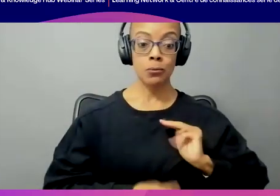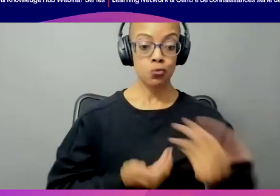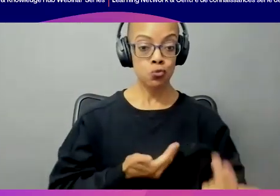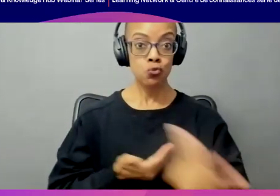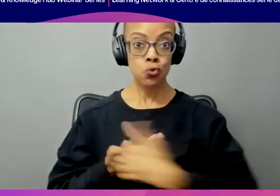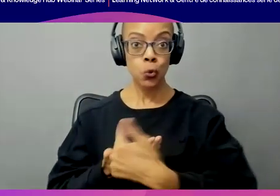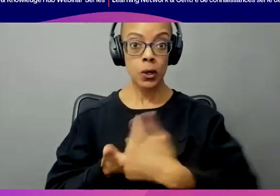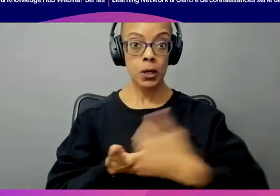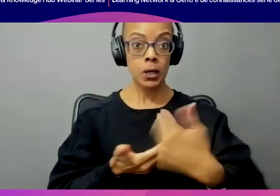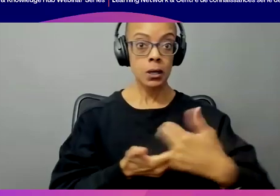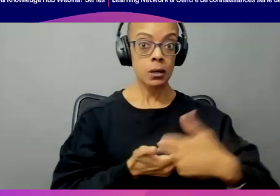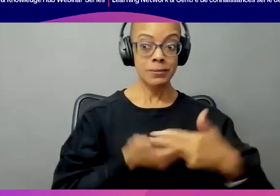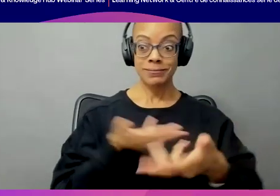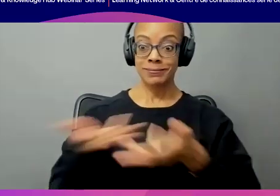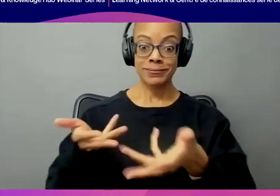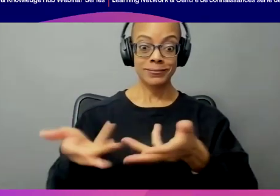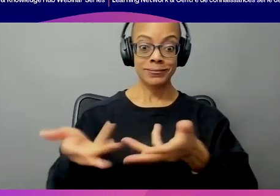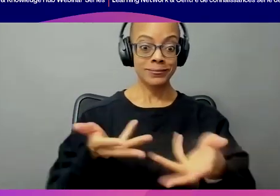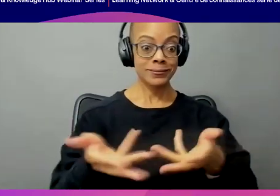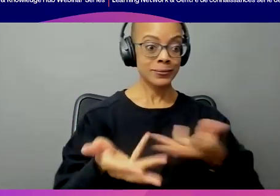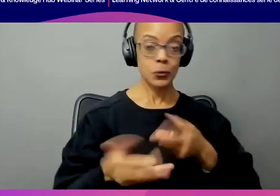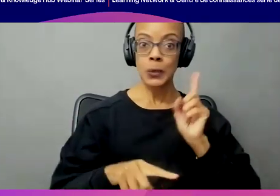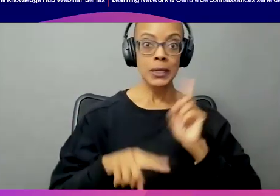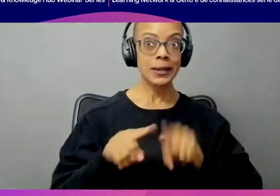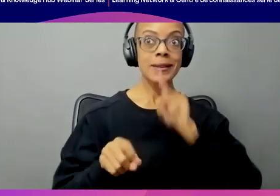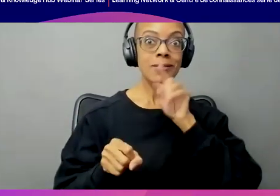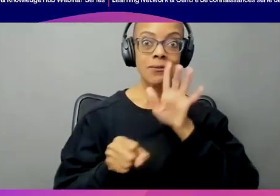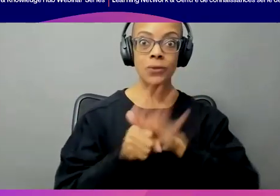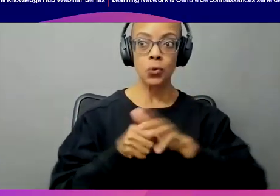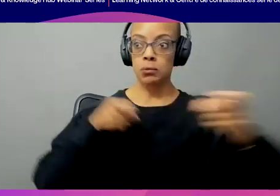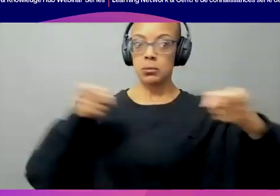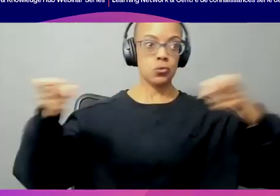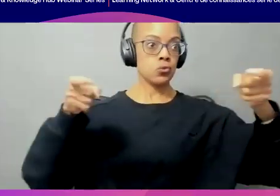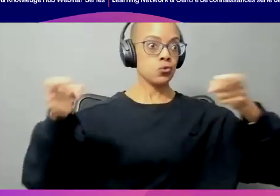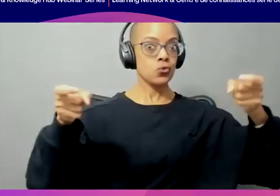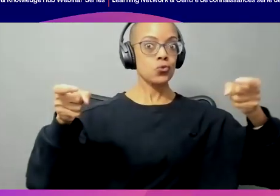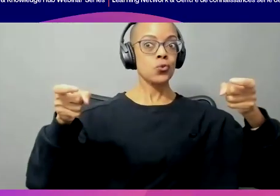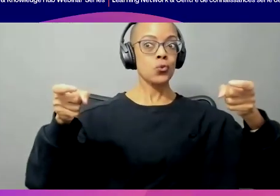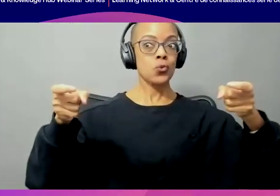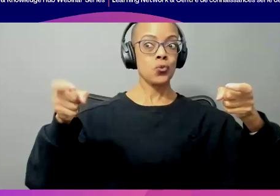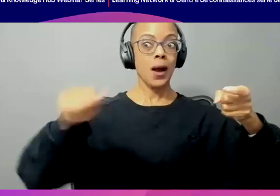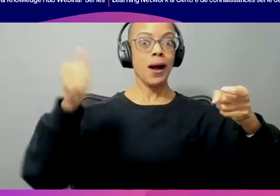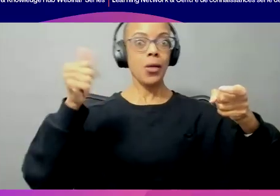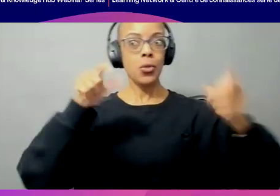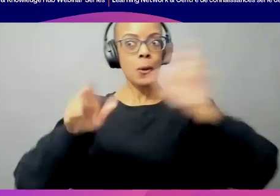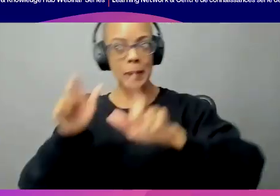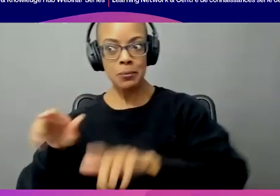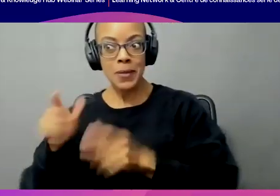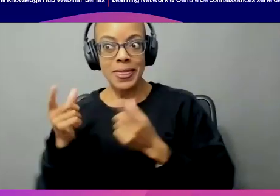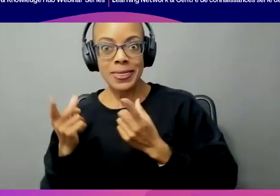group that we could not fully control the other members and what they may or may